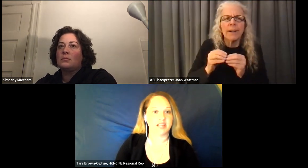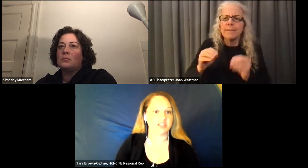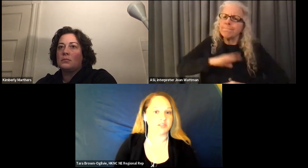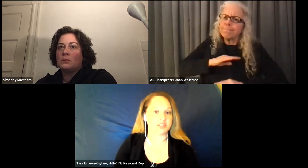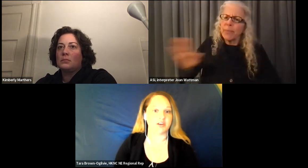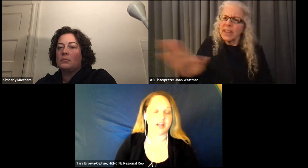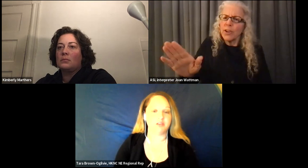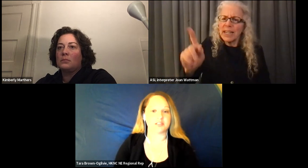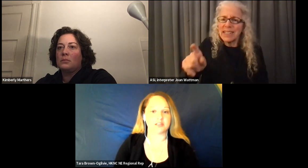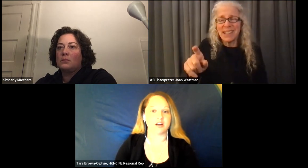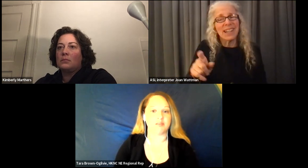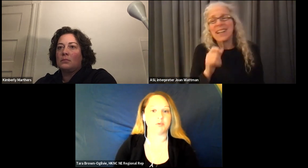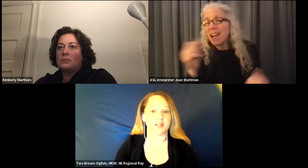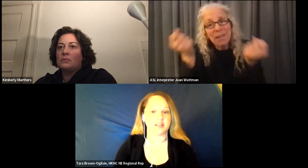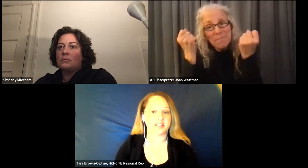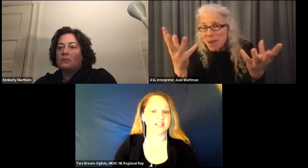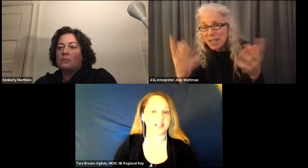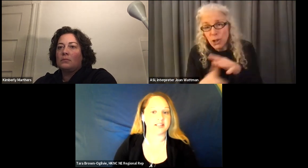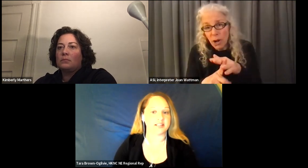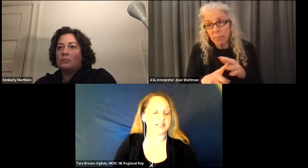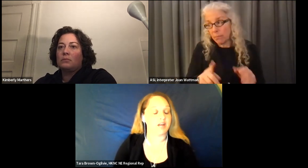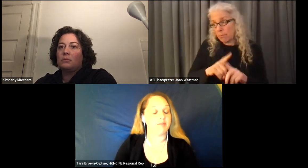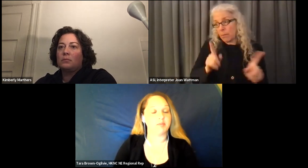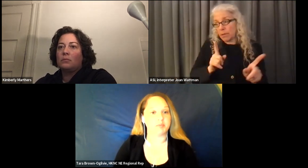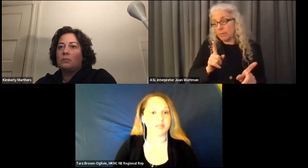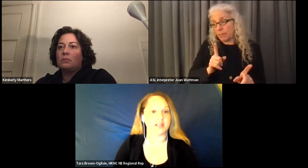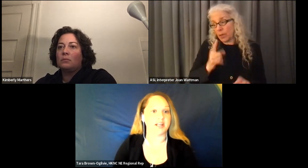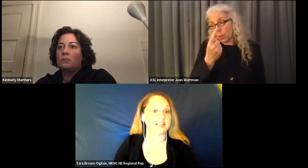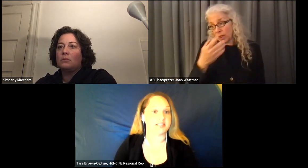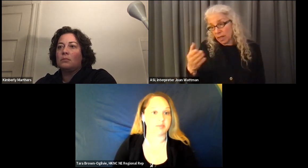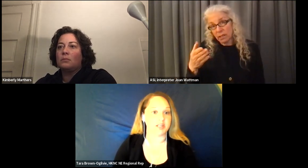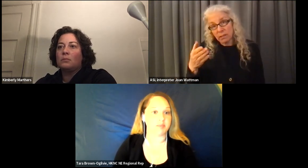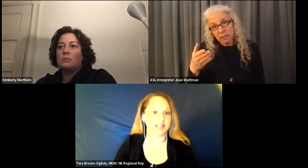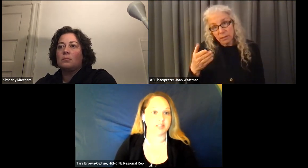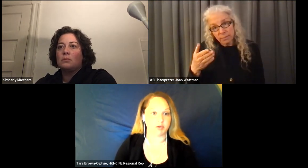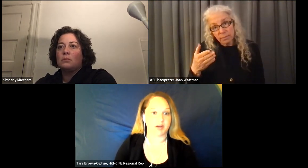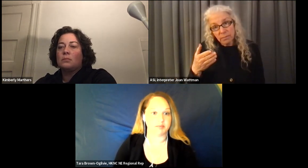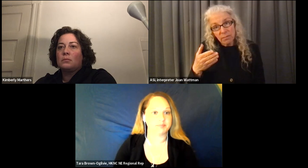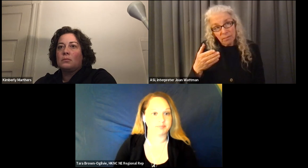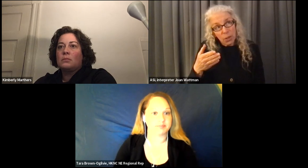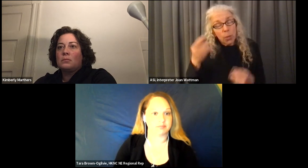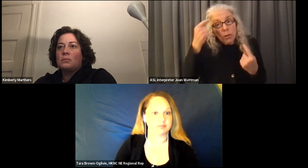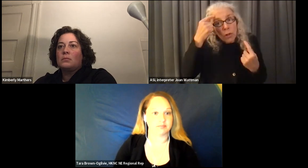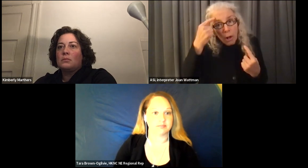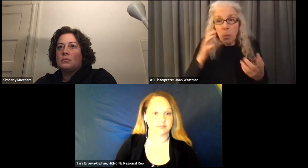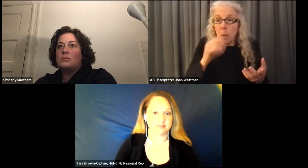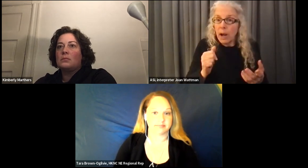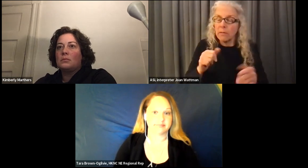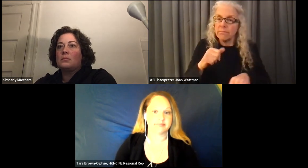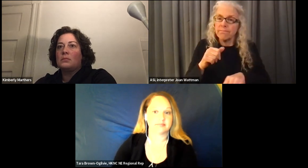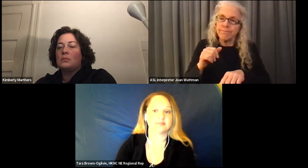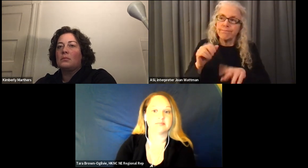And we didn't have a huge turnout, but one of the things that did come up would be an Ssp Pilot Program.